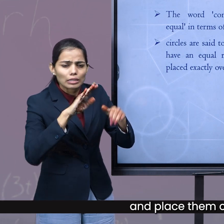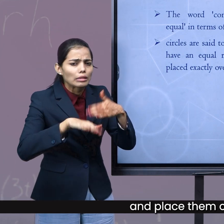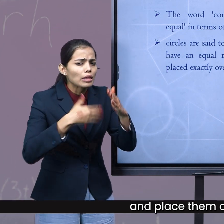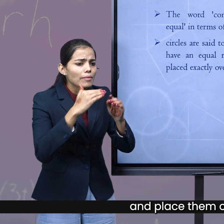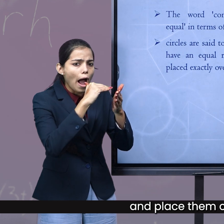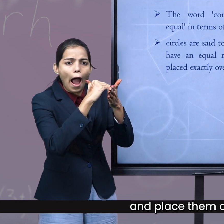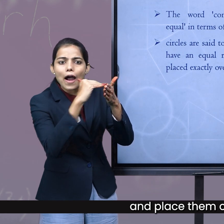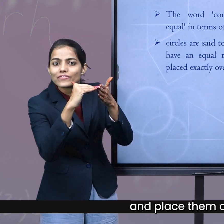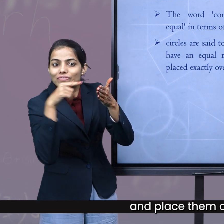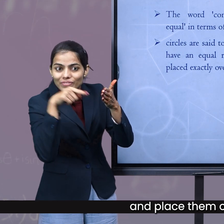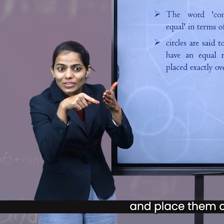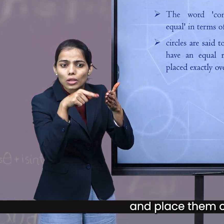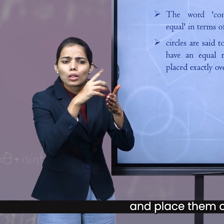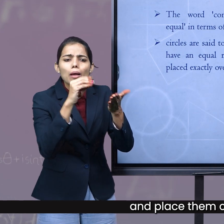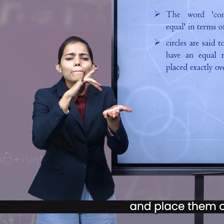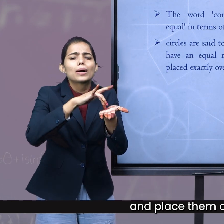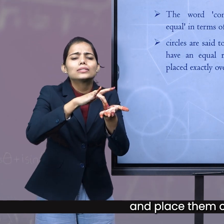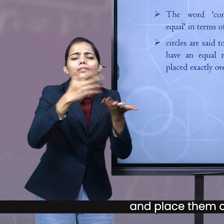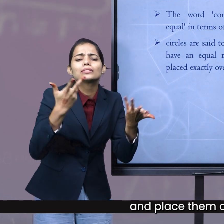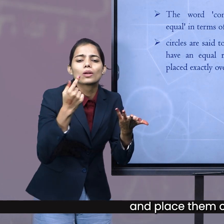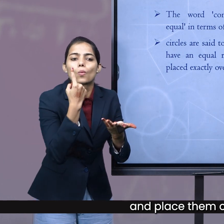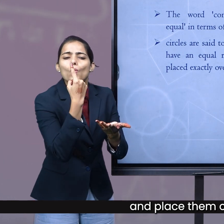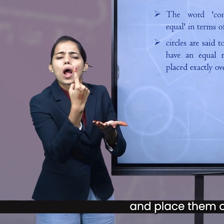and place them on one another.